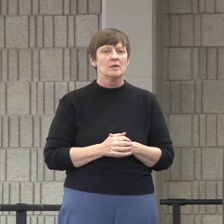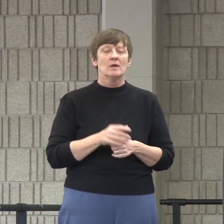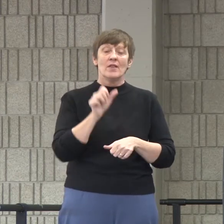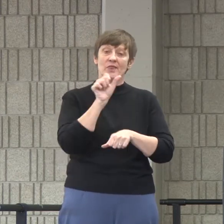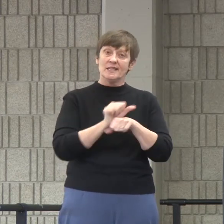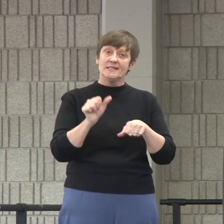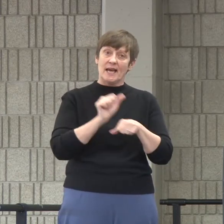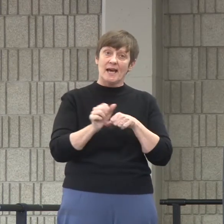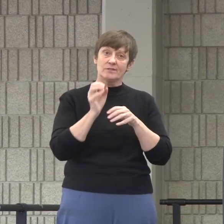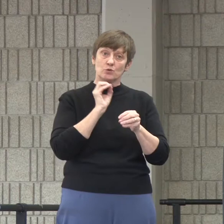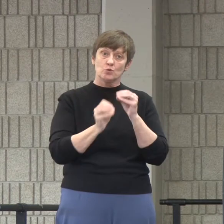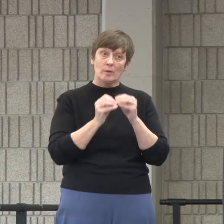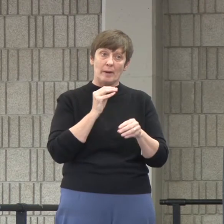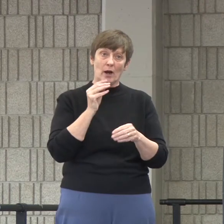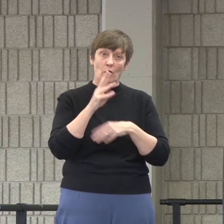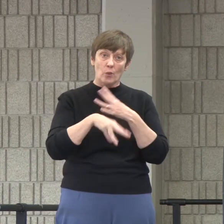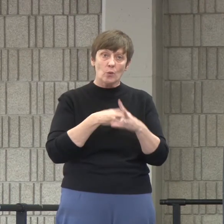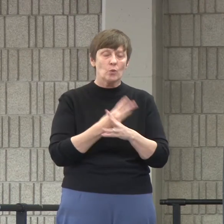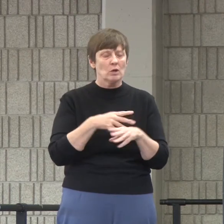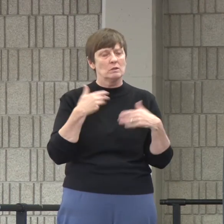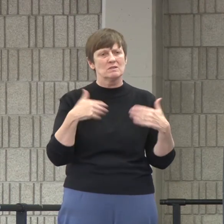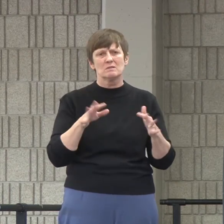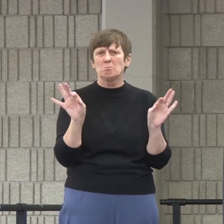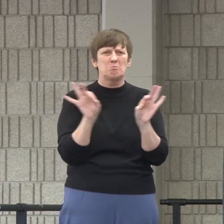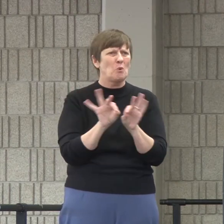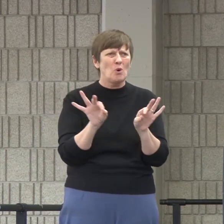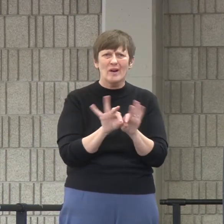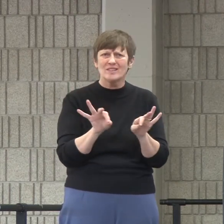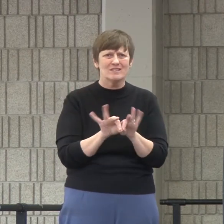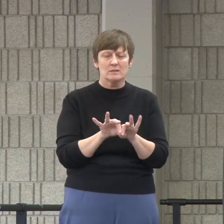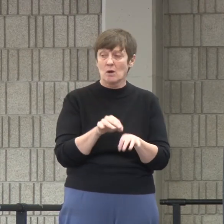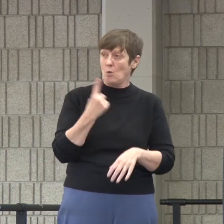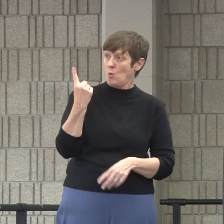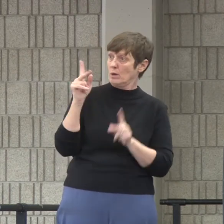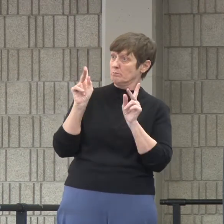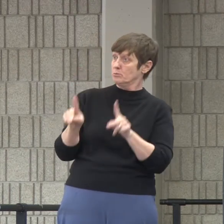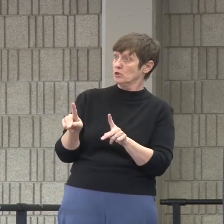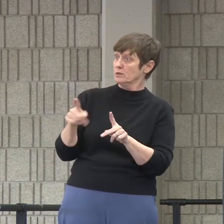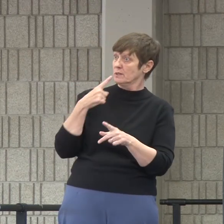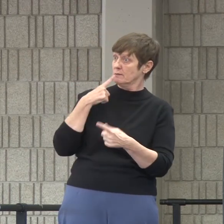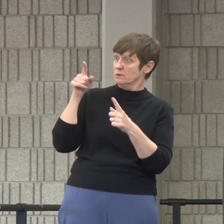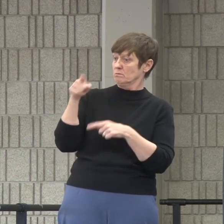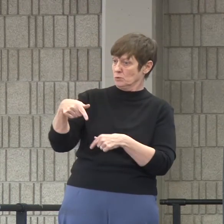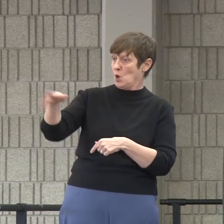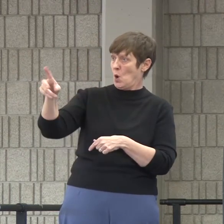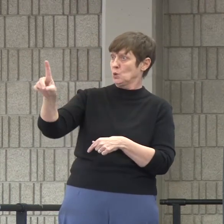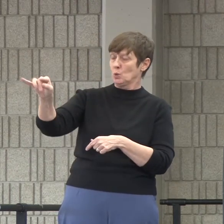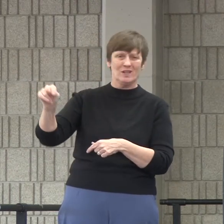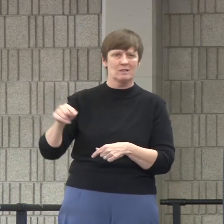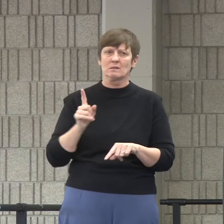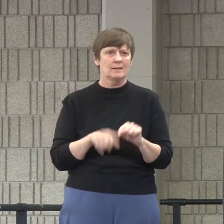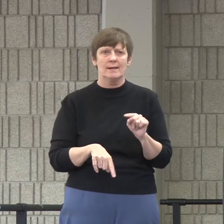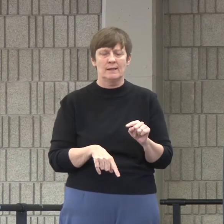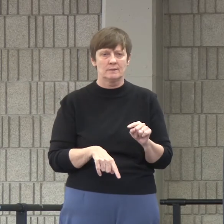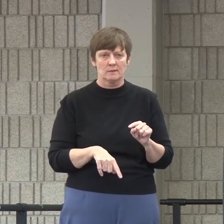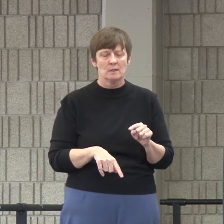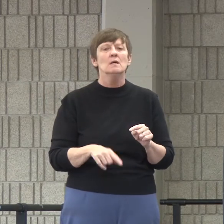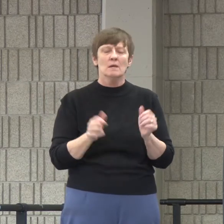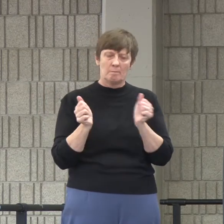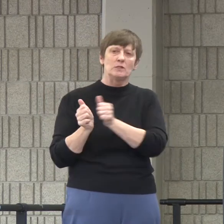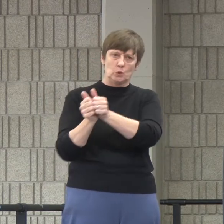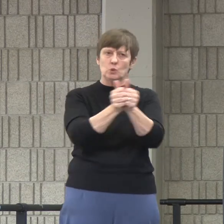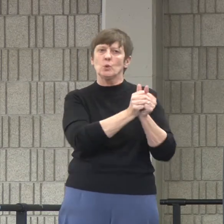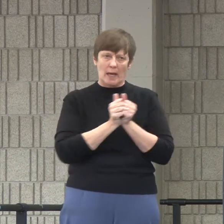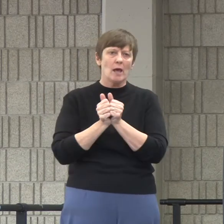of repairing our world is too great for any one person to achieve, but together we can make